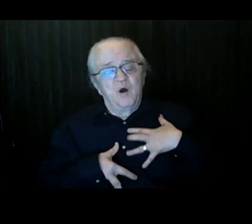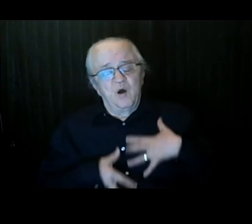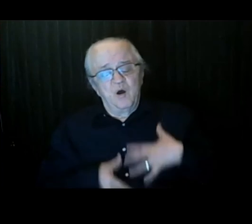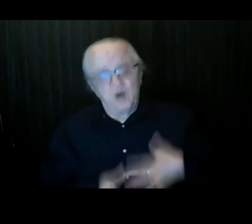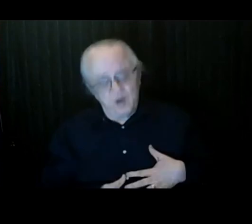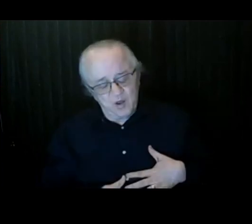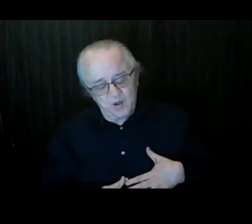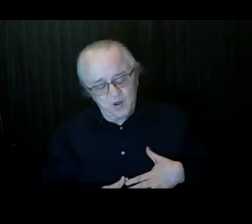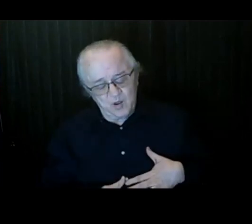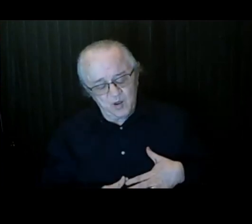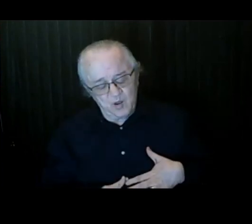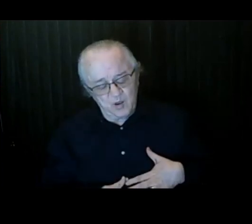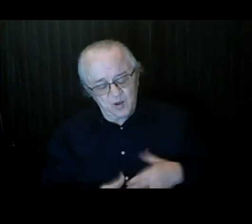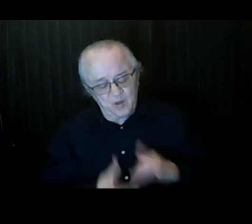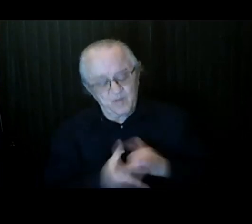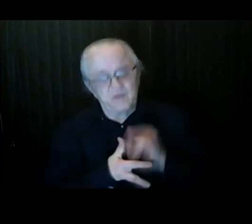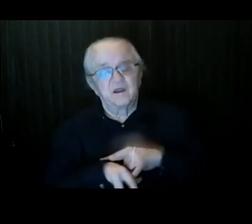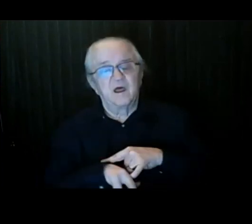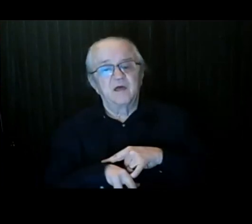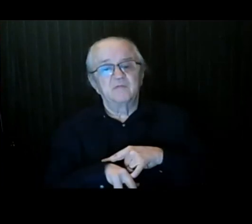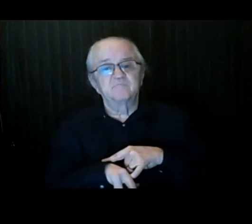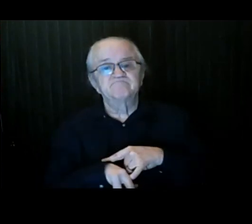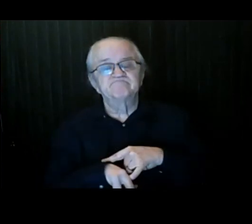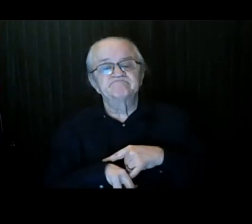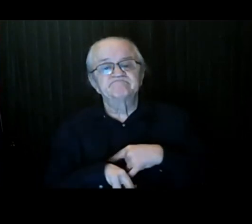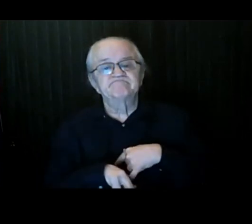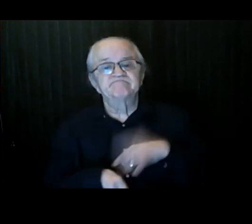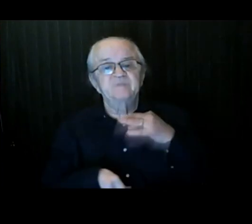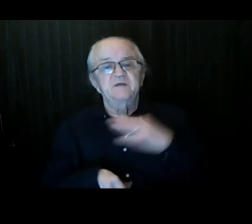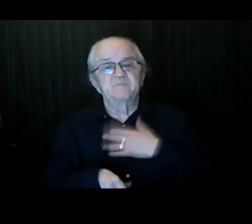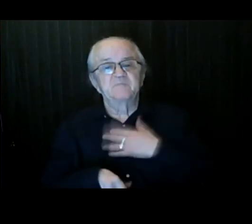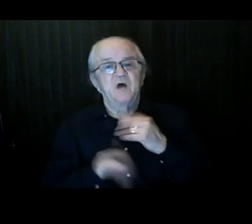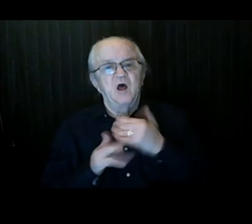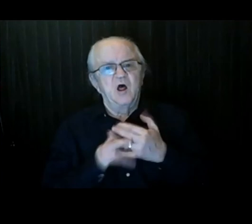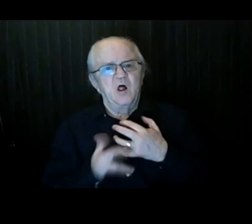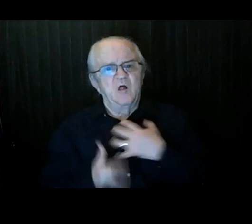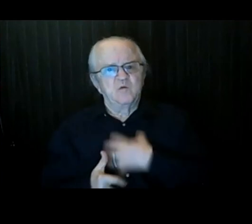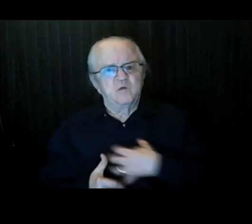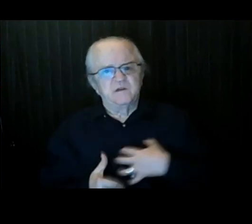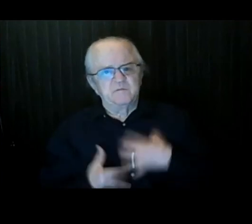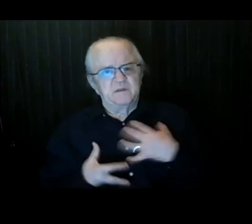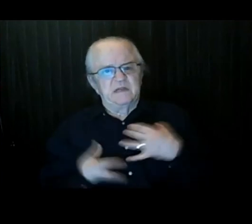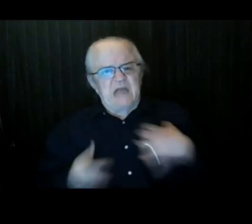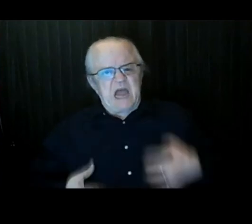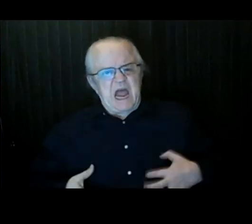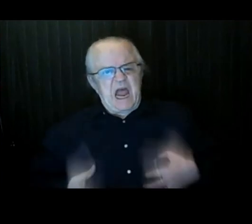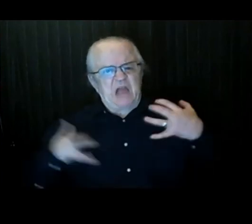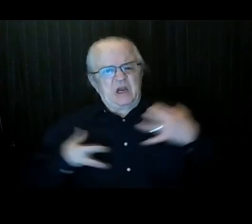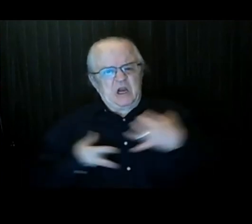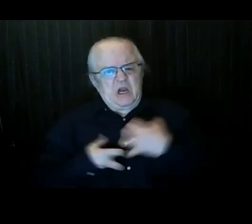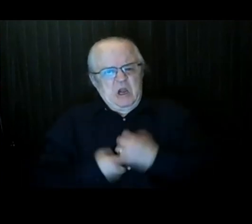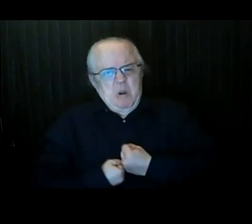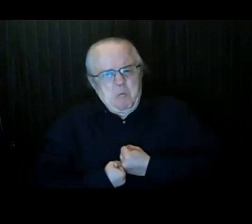And somehow in that moment, I found my voice. All that resentment and anger, it just came flooding